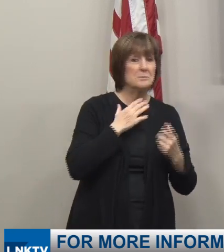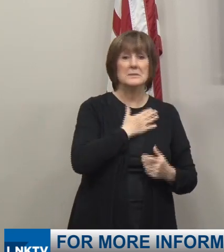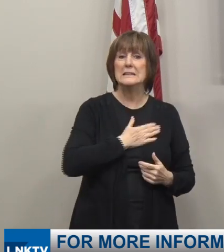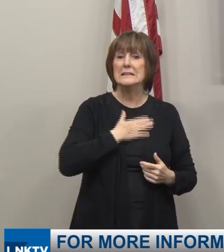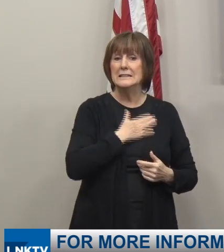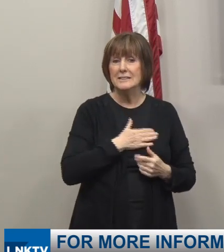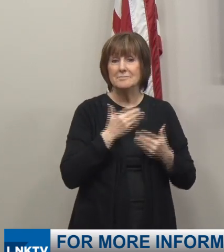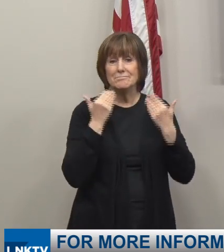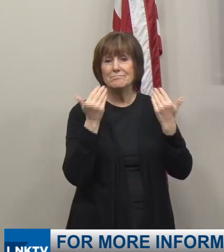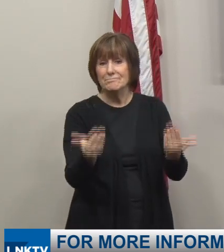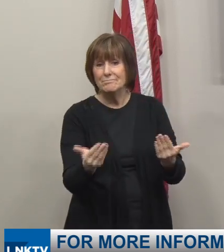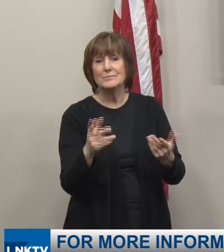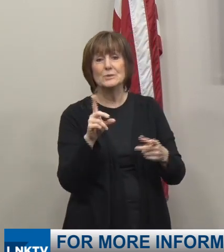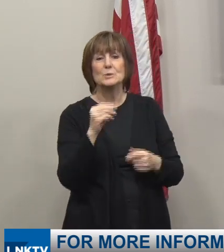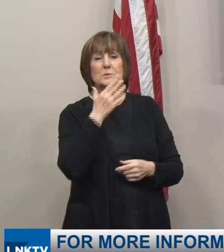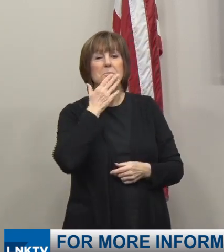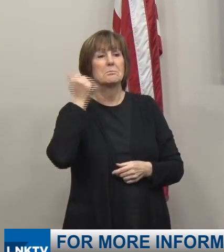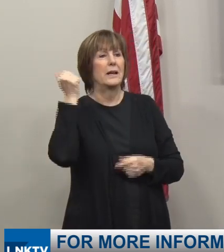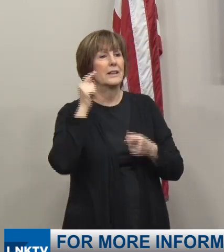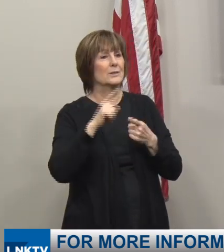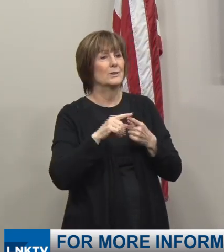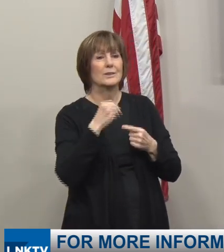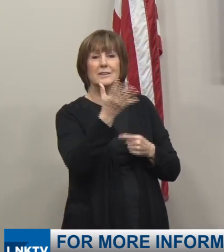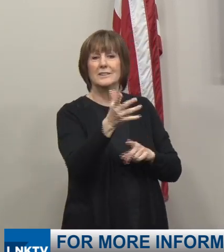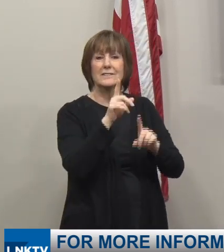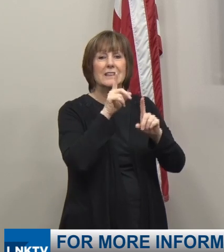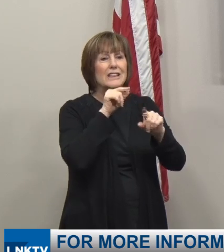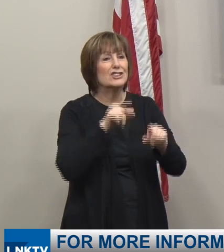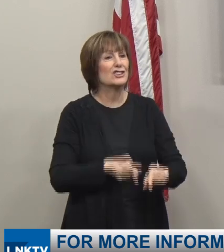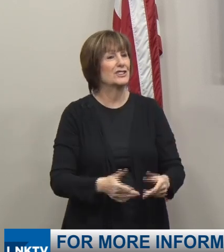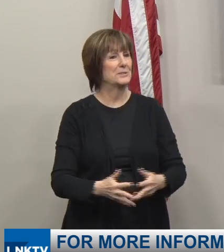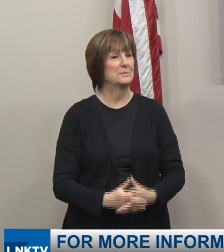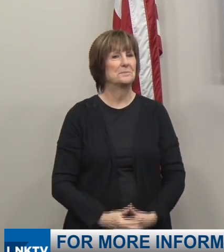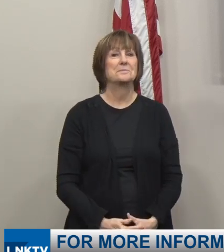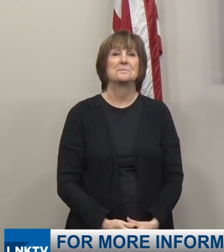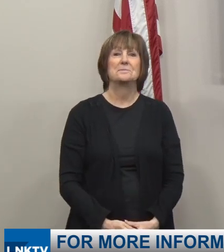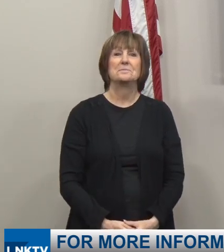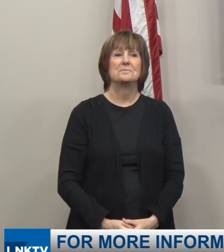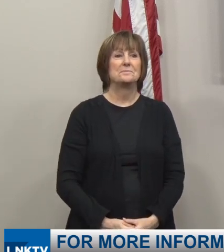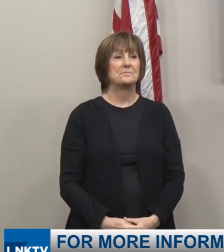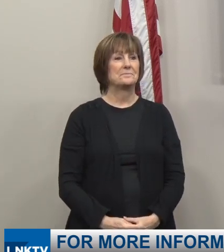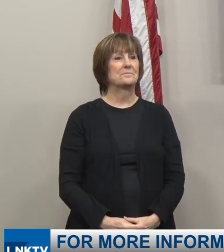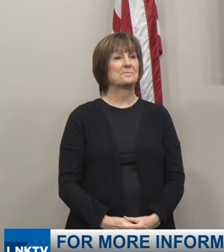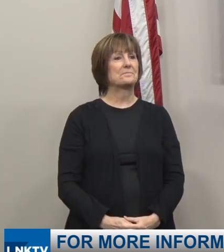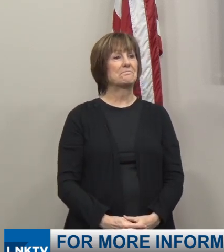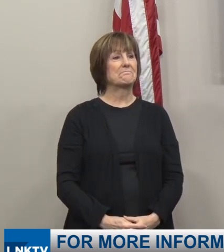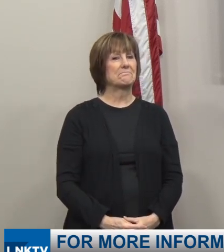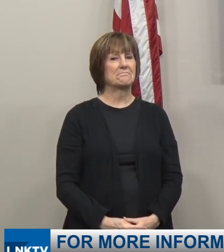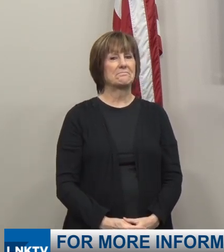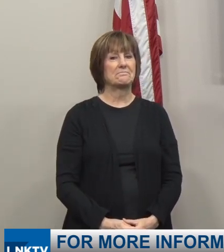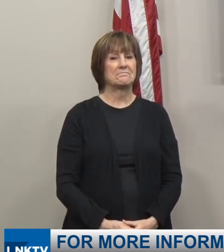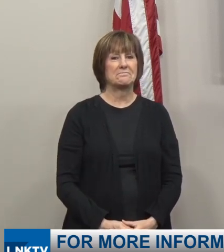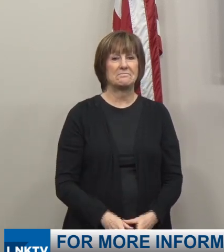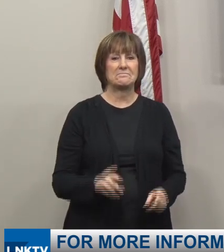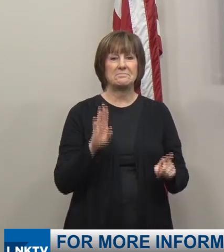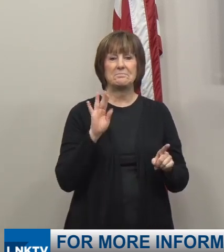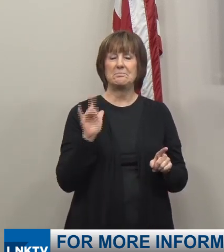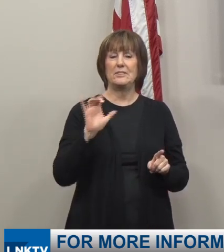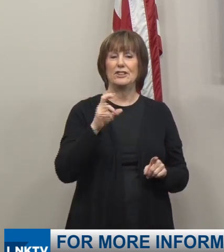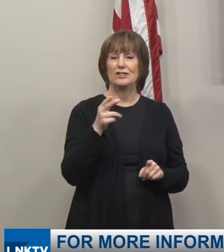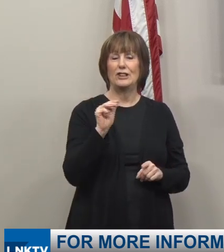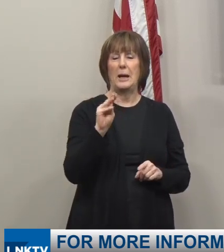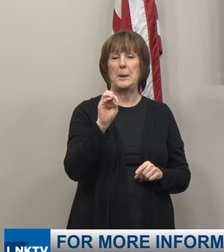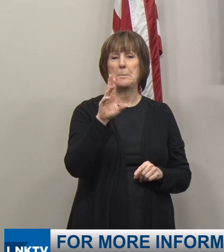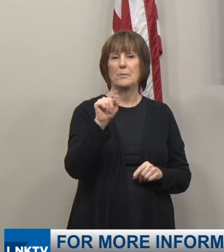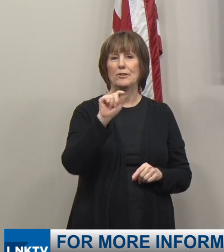please pose them and we will do our best to give you answers. Hi, Mayor. This is Bill Shammer